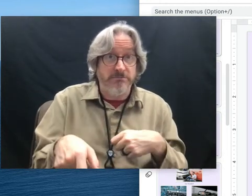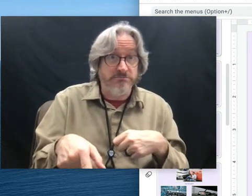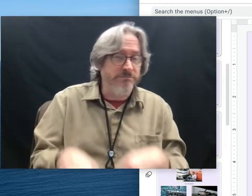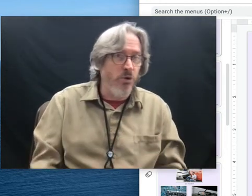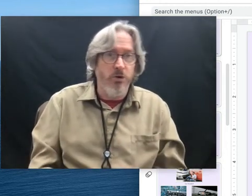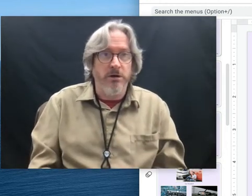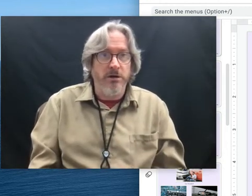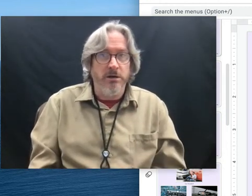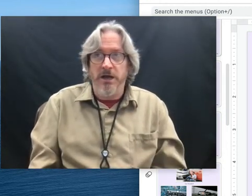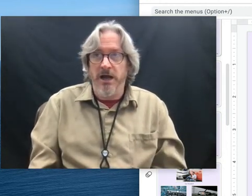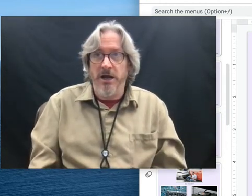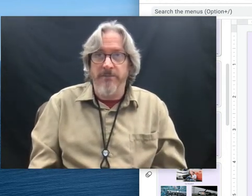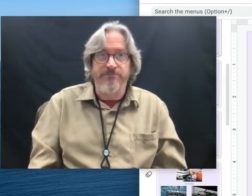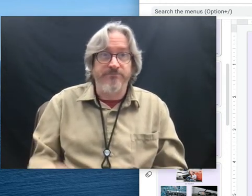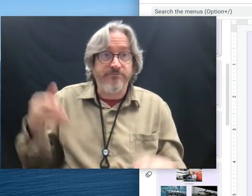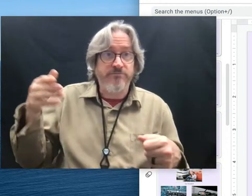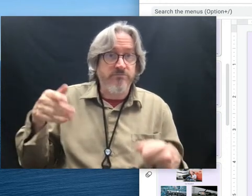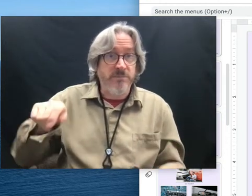broken, or